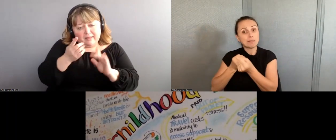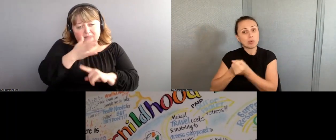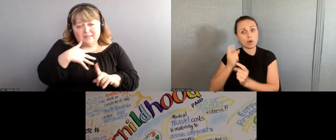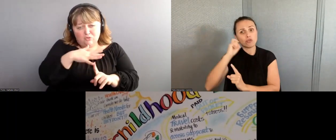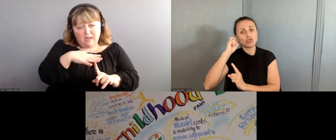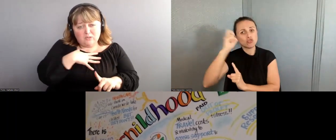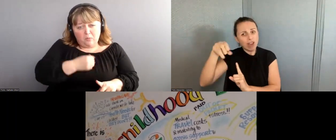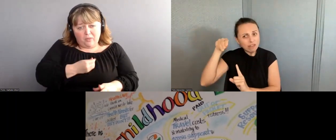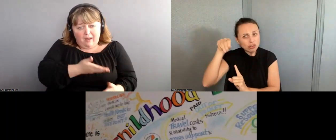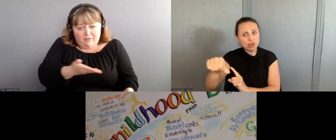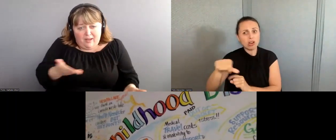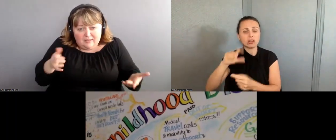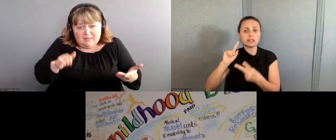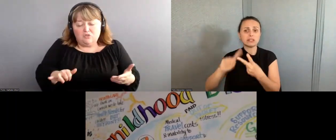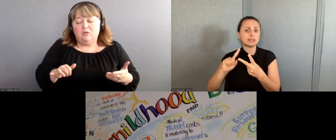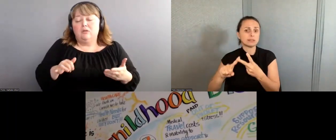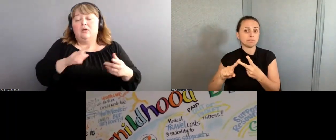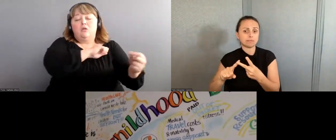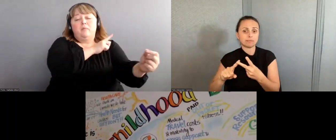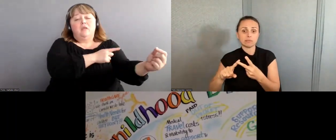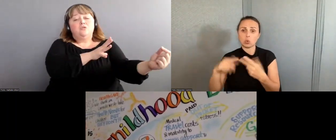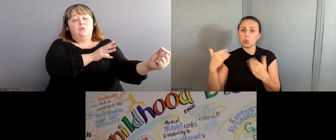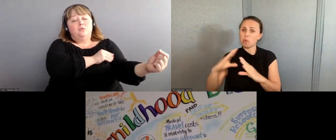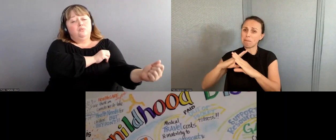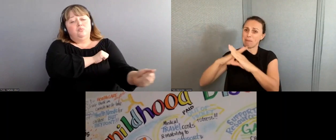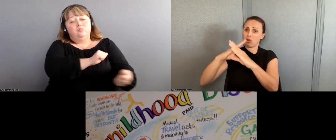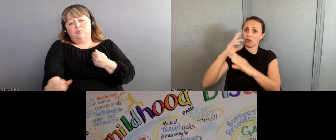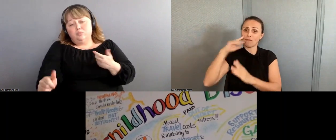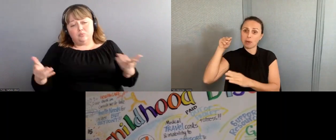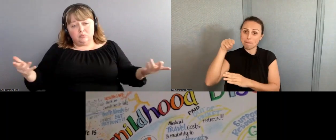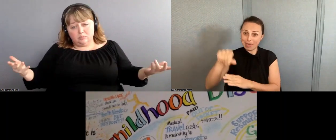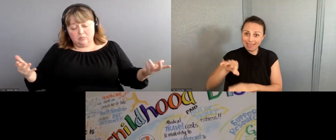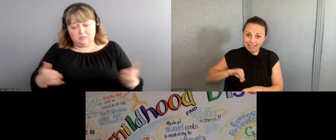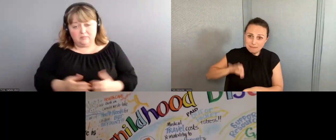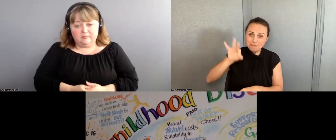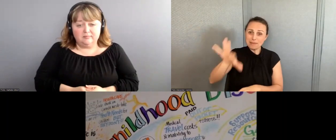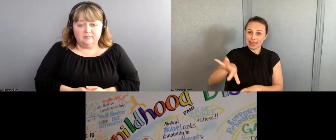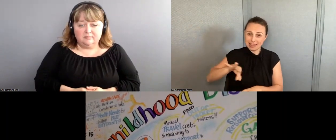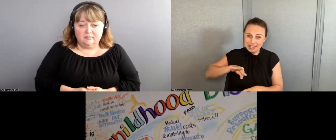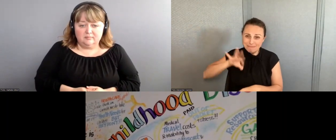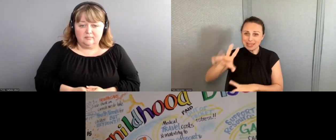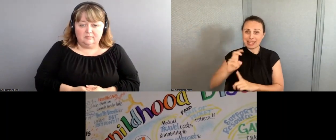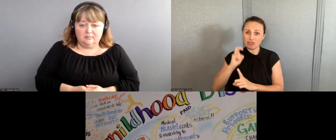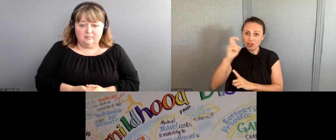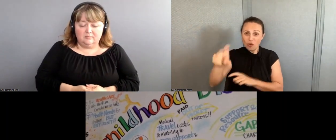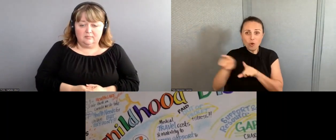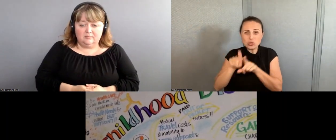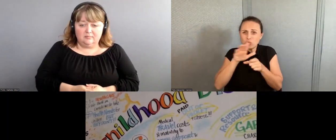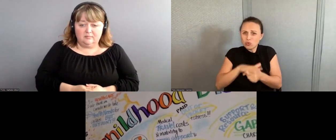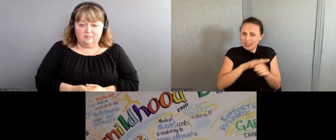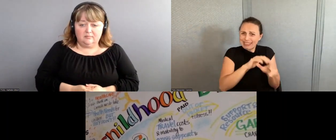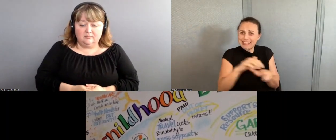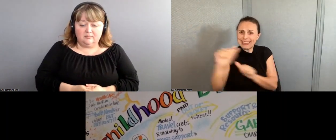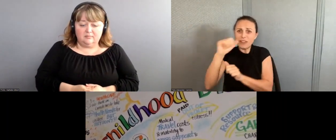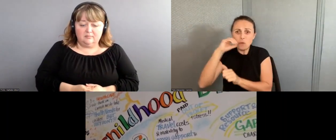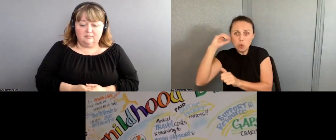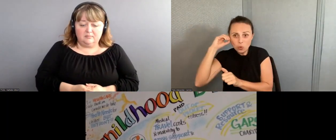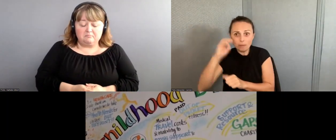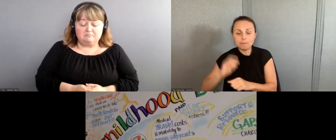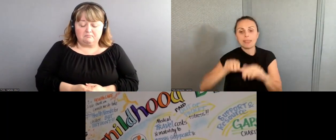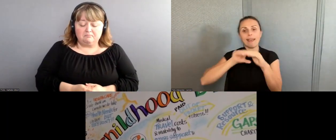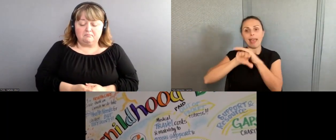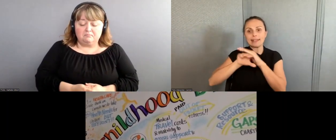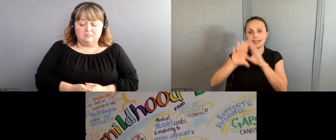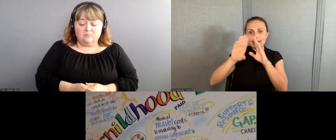costs and how much there are barriers to paying that out of pocket, and just the stress of leaving home, accessible housing